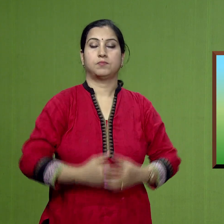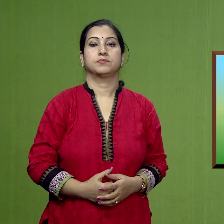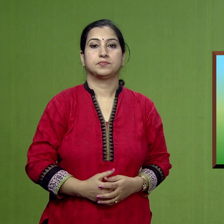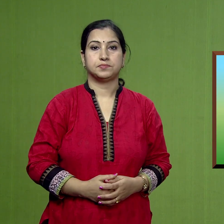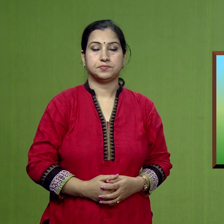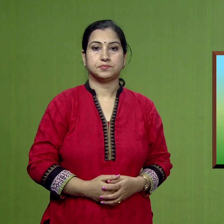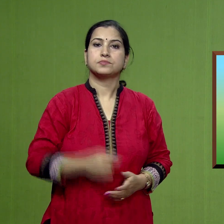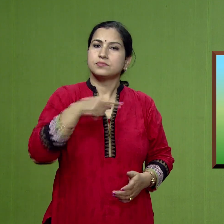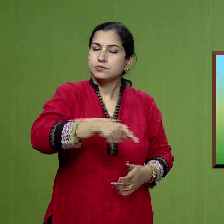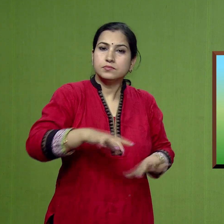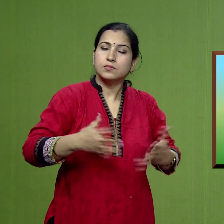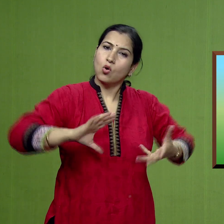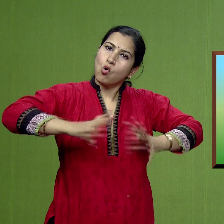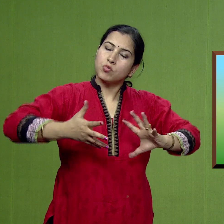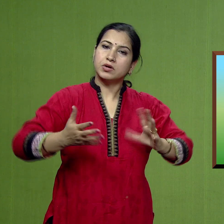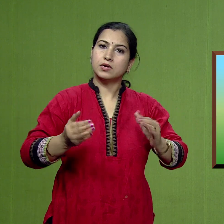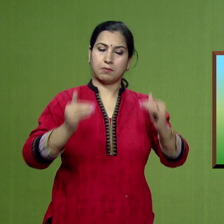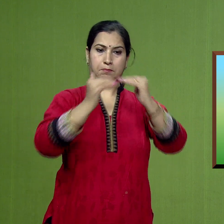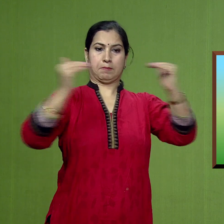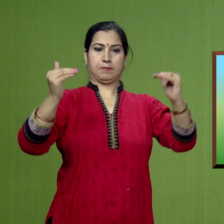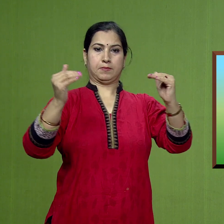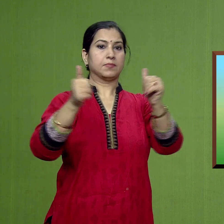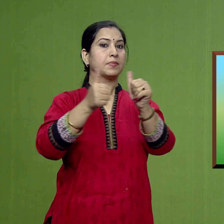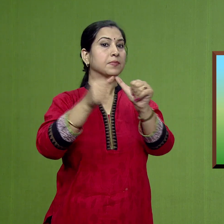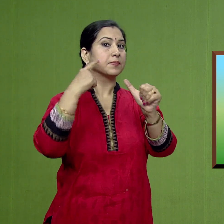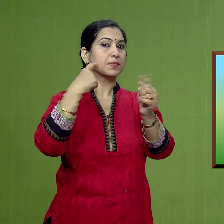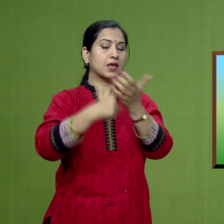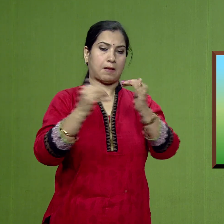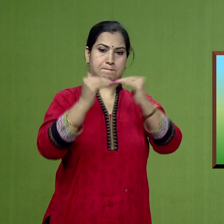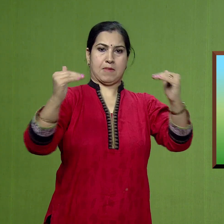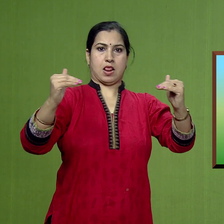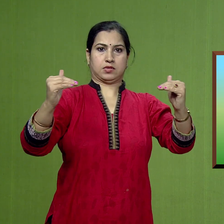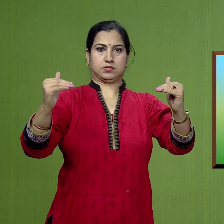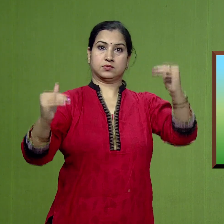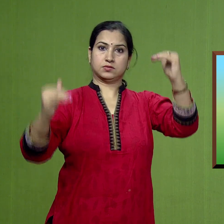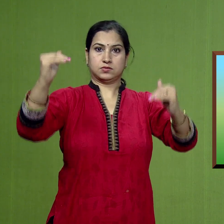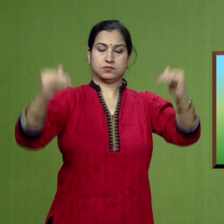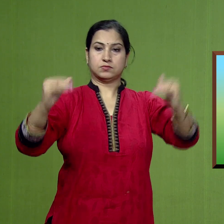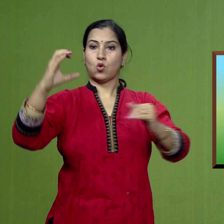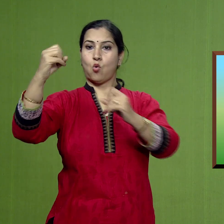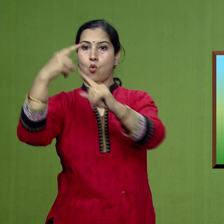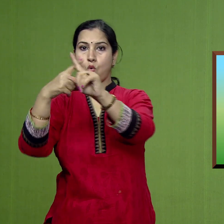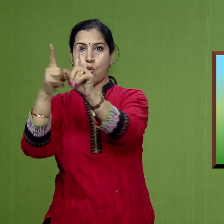This helps in maintaining a balance in the composition of oxygen and carbon dioxide in the